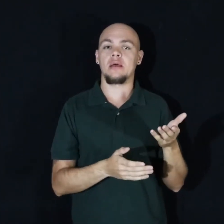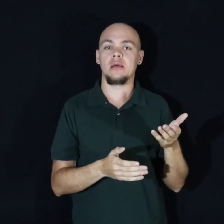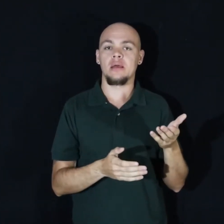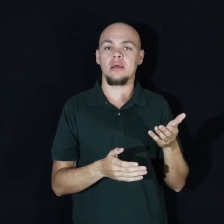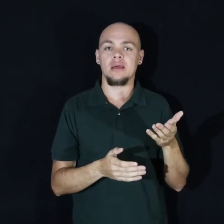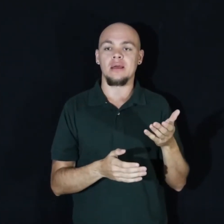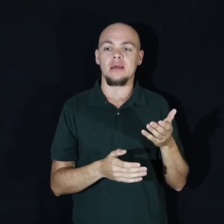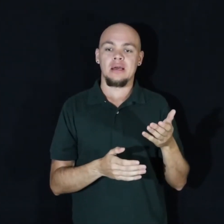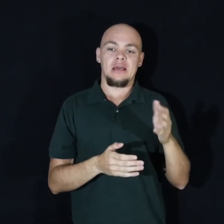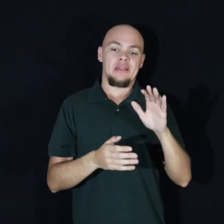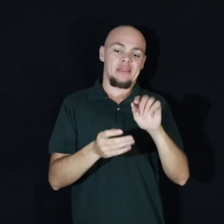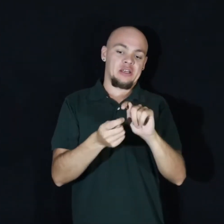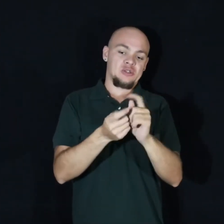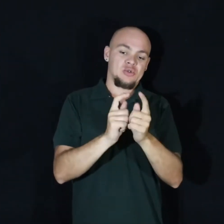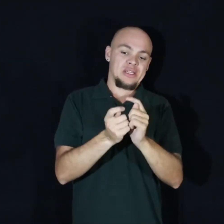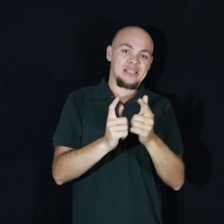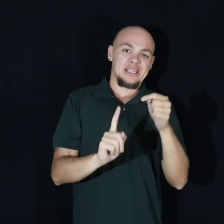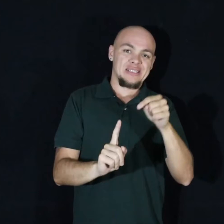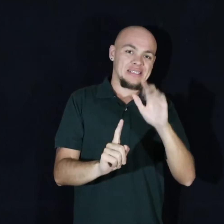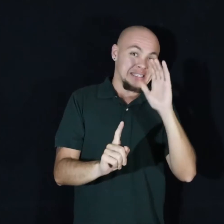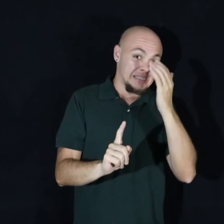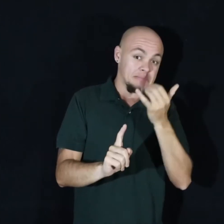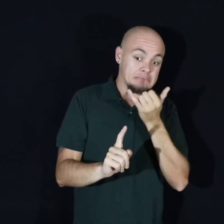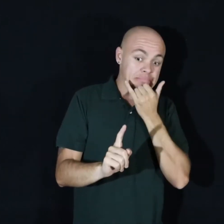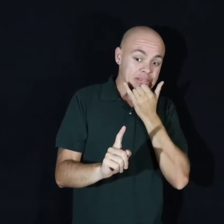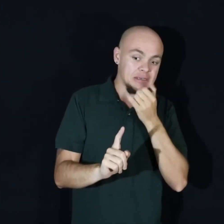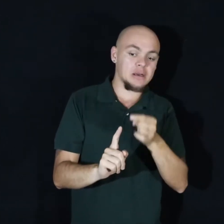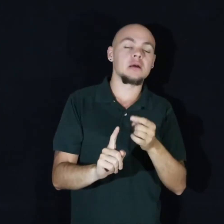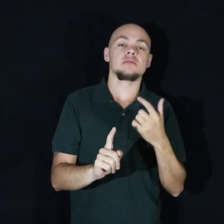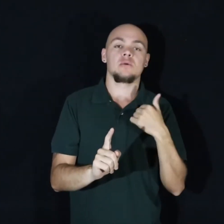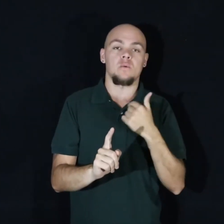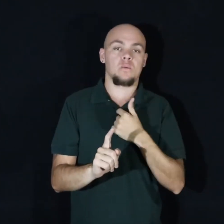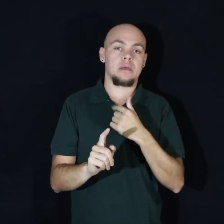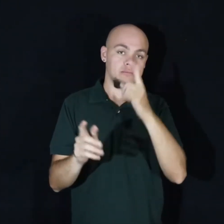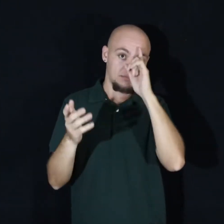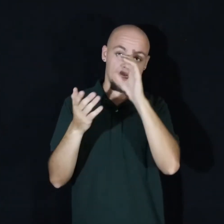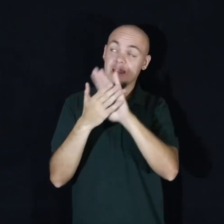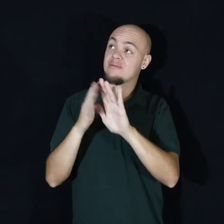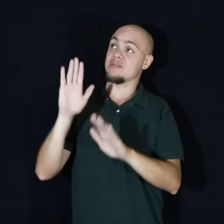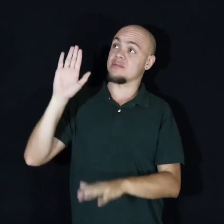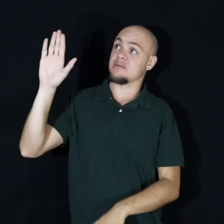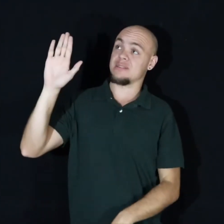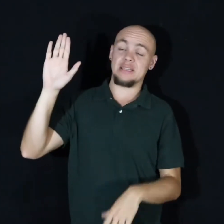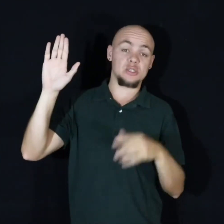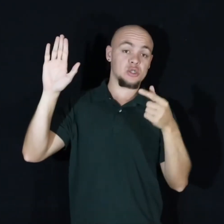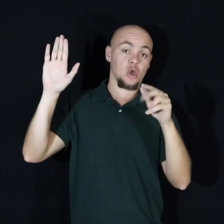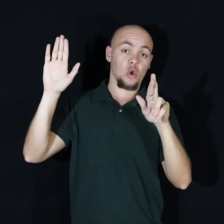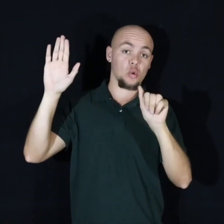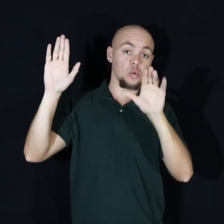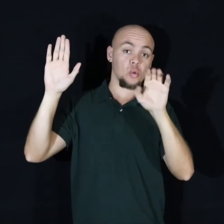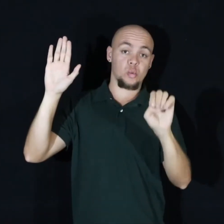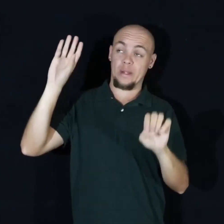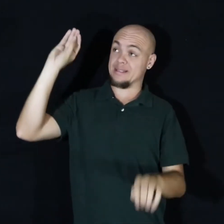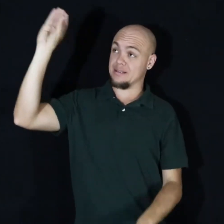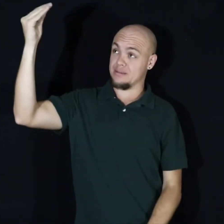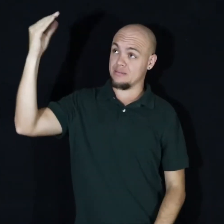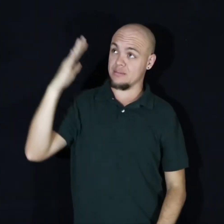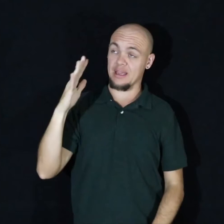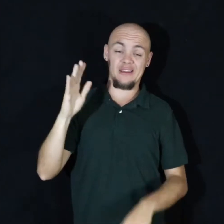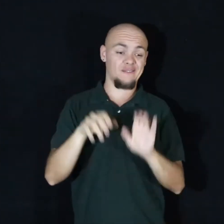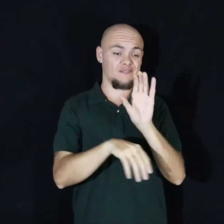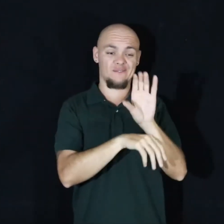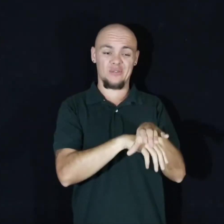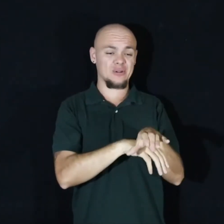have decided that since this is so dubious and questionable, that we will err on the side of grace rather than